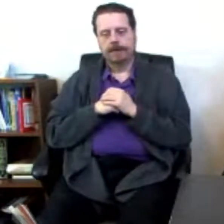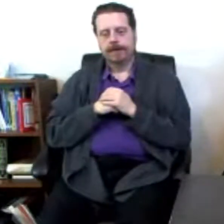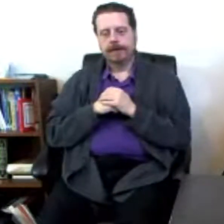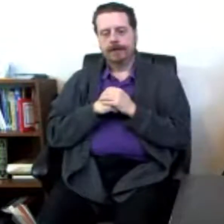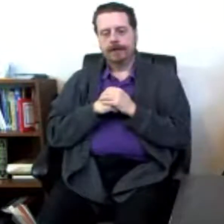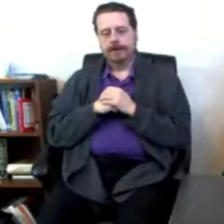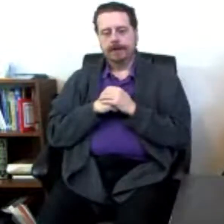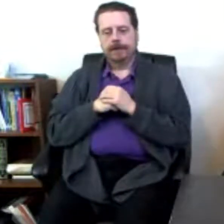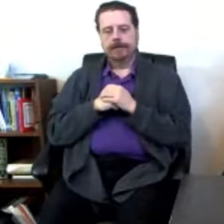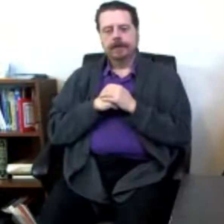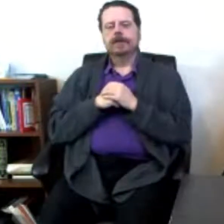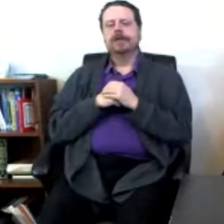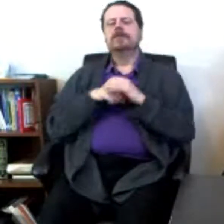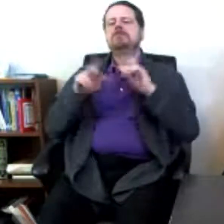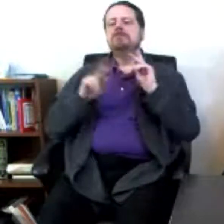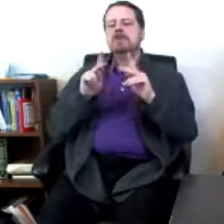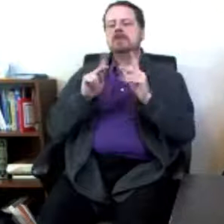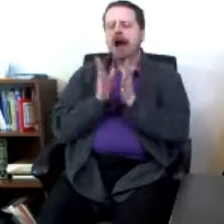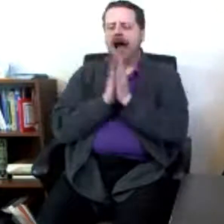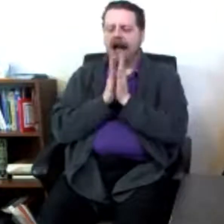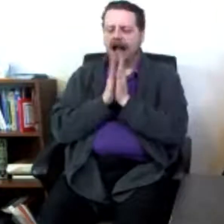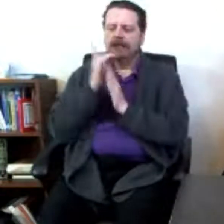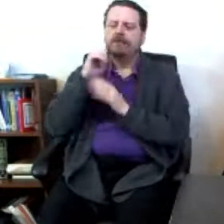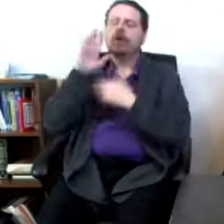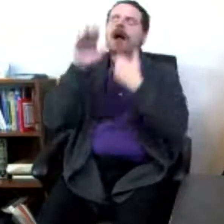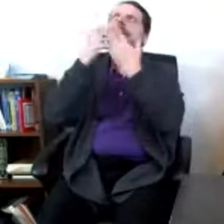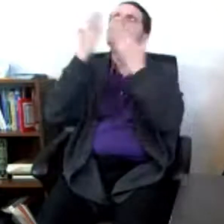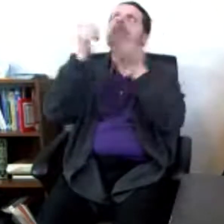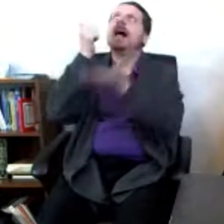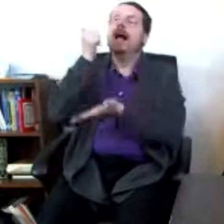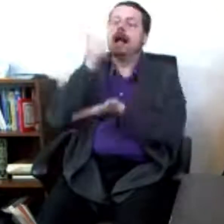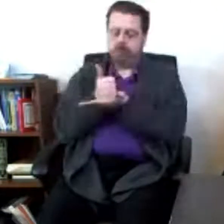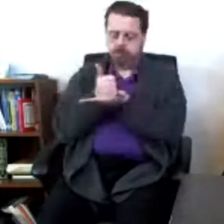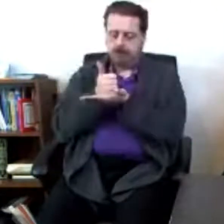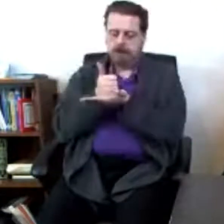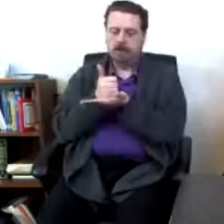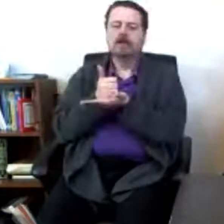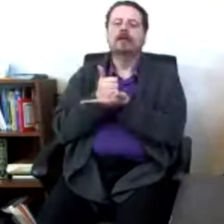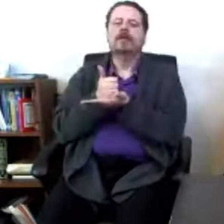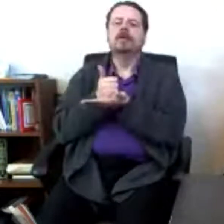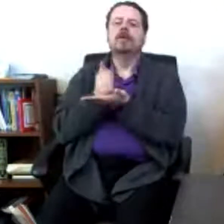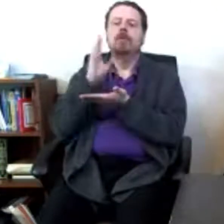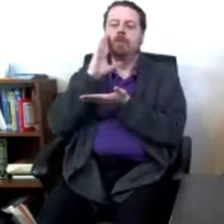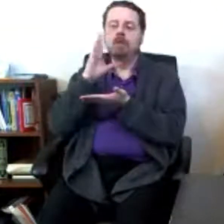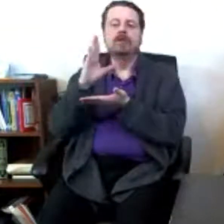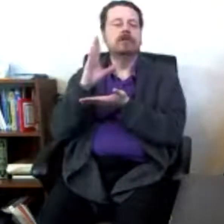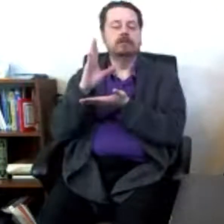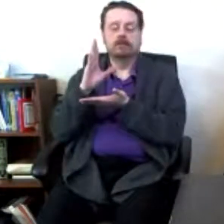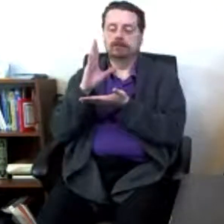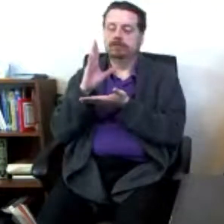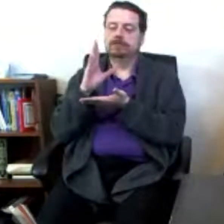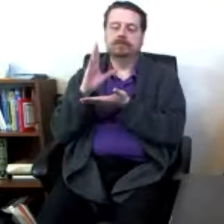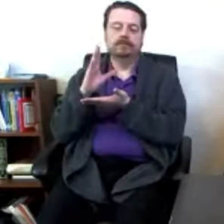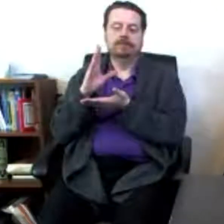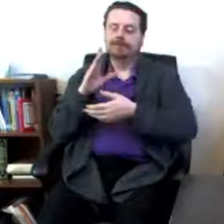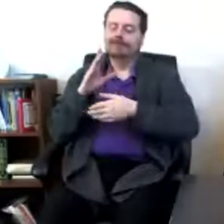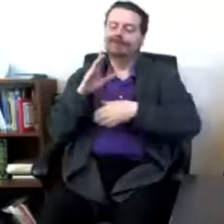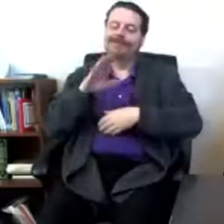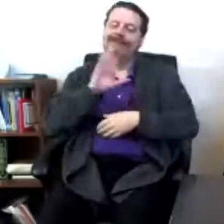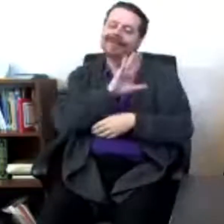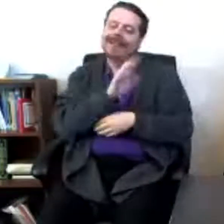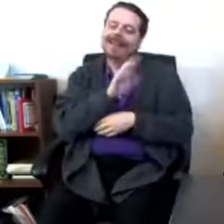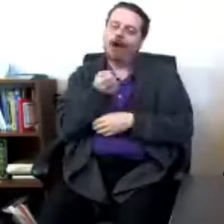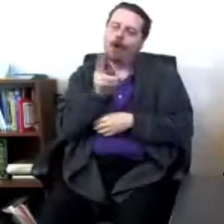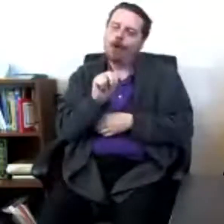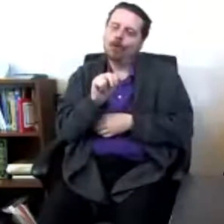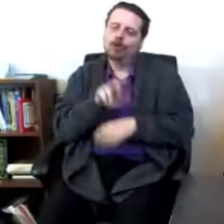So those who are asking for heavenly help will be fallen on their own swords.